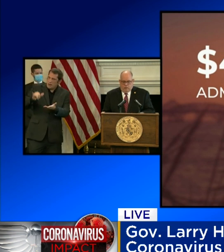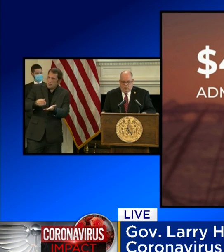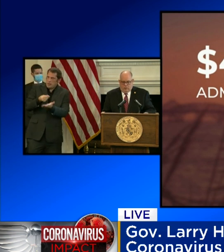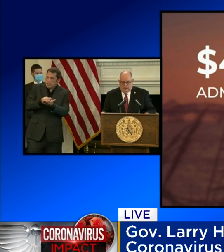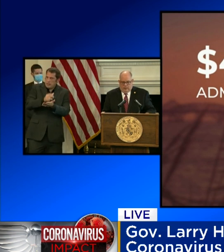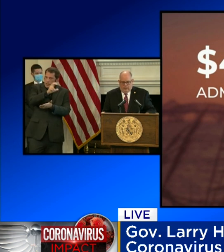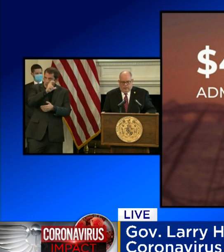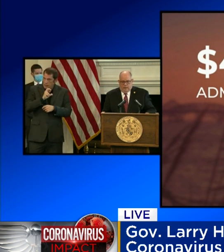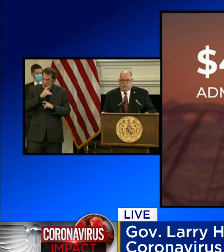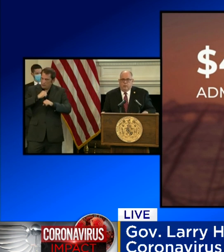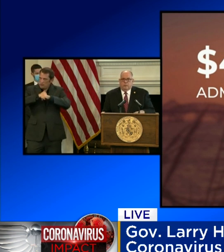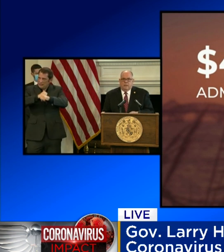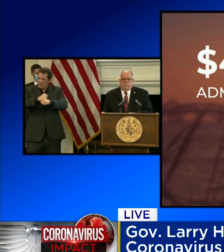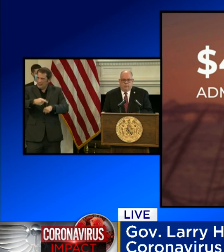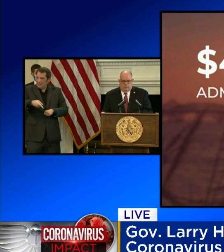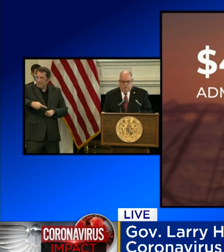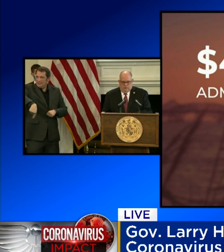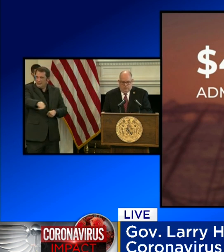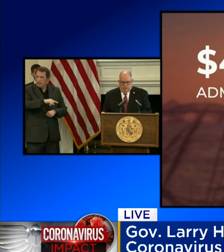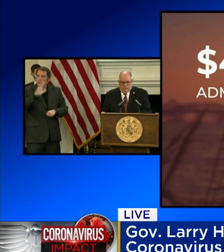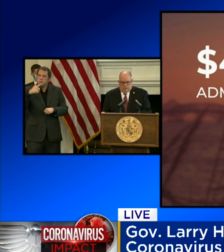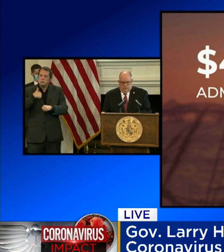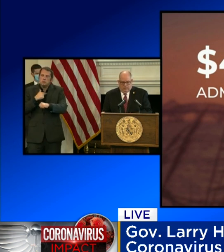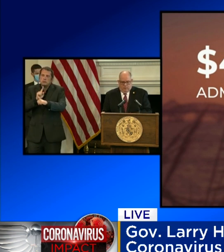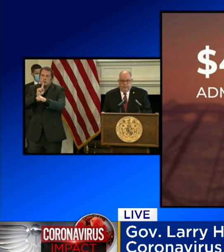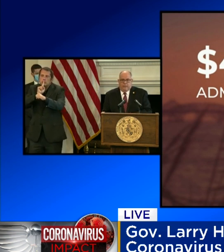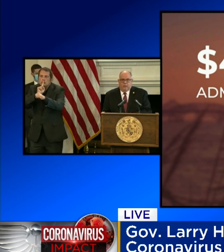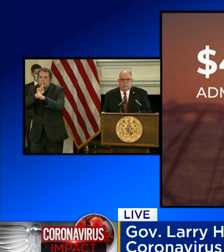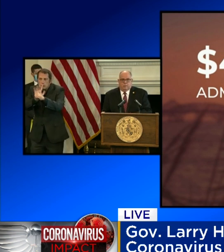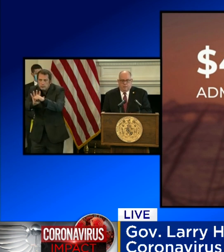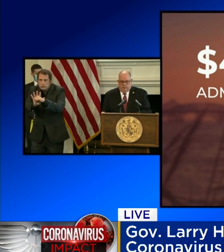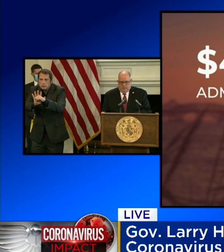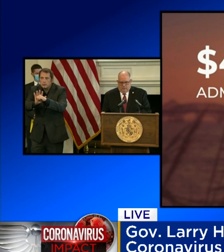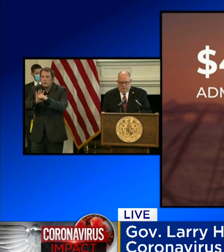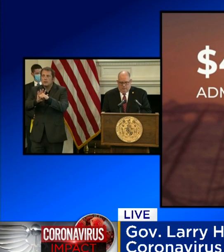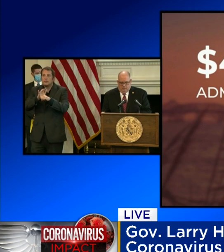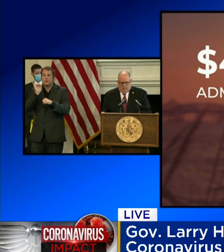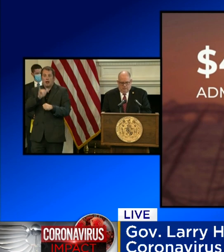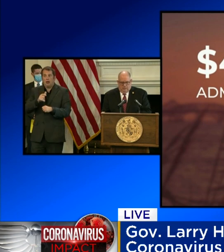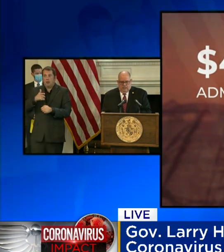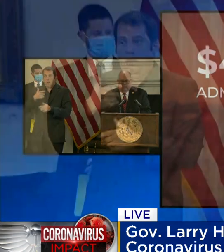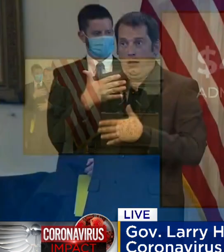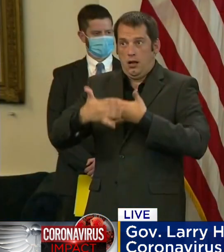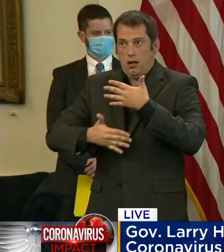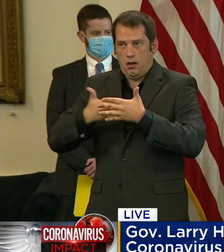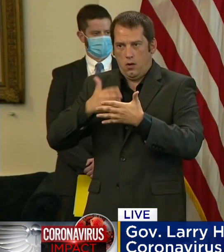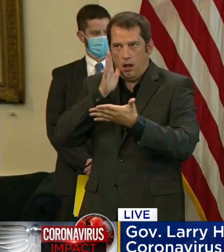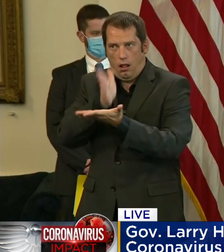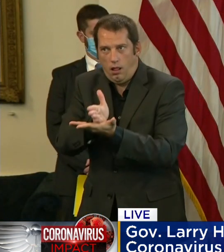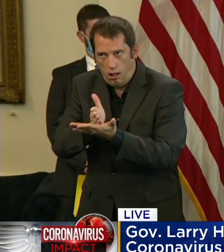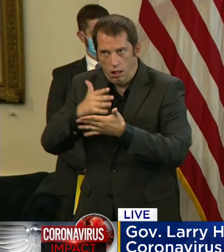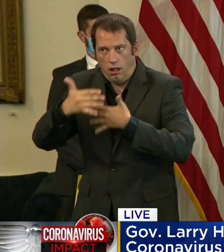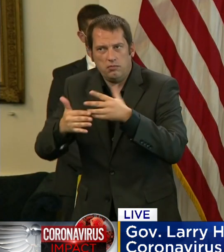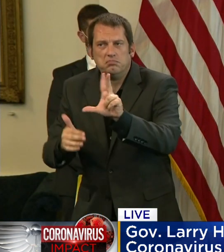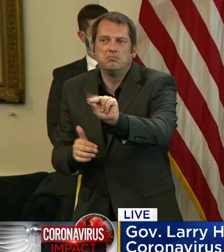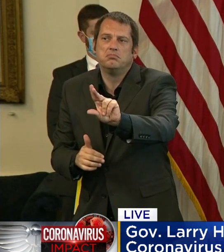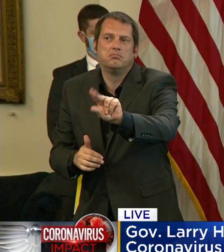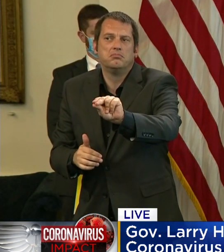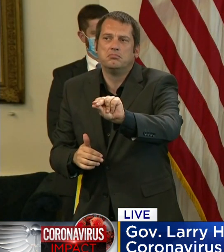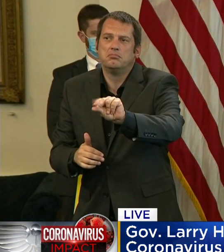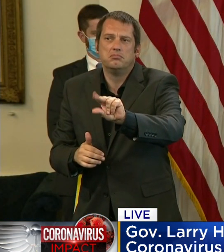going to stop us from continuing to help struggling Marylanders get the assistance that they need during this